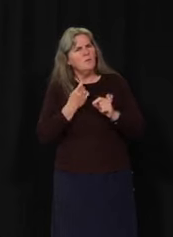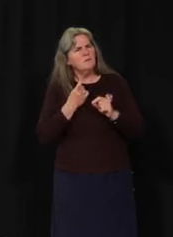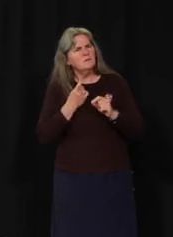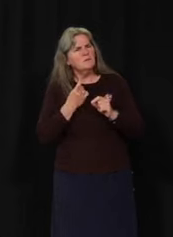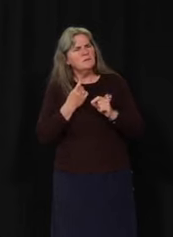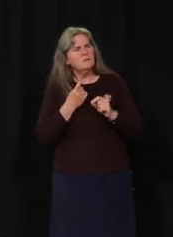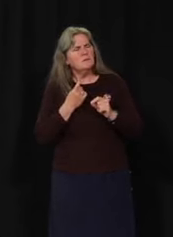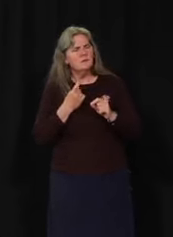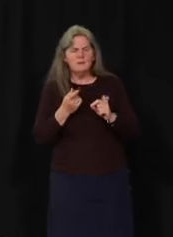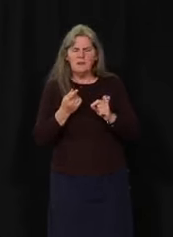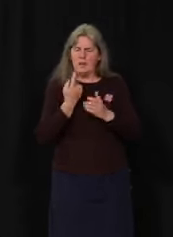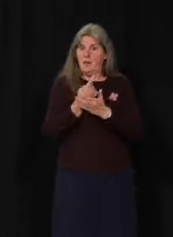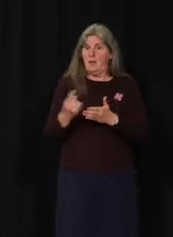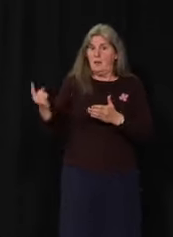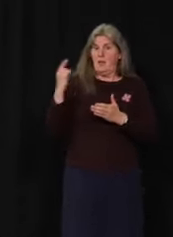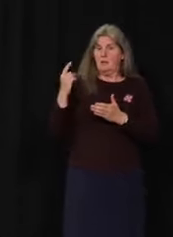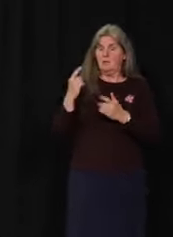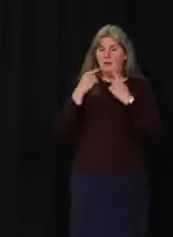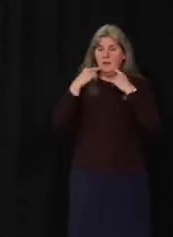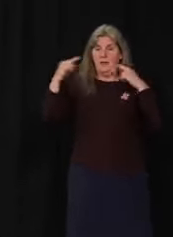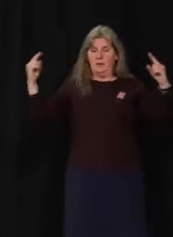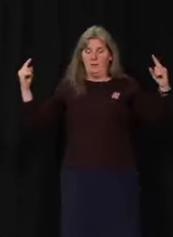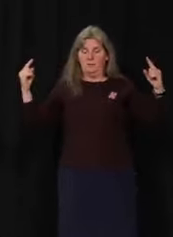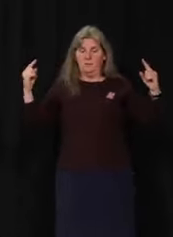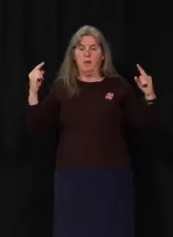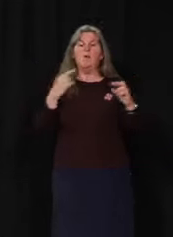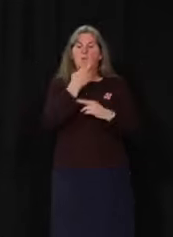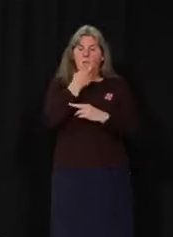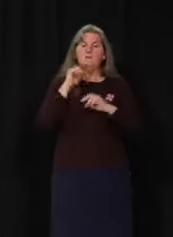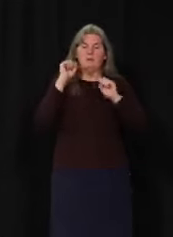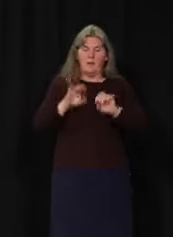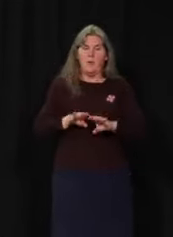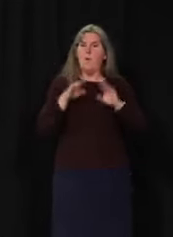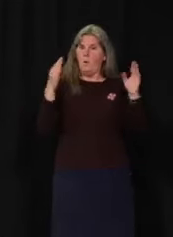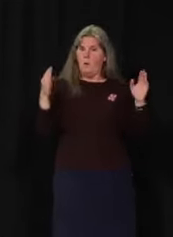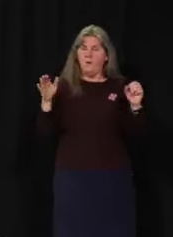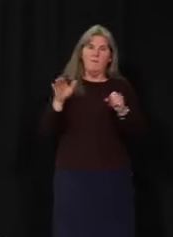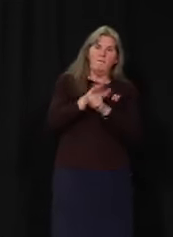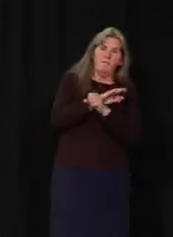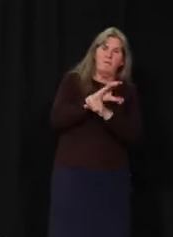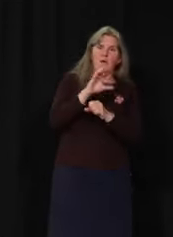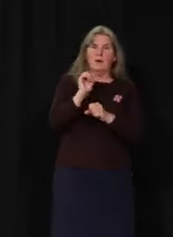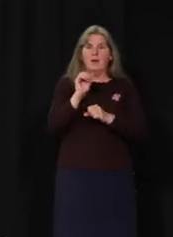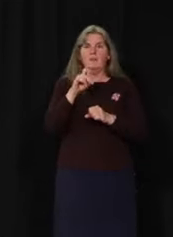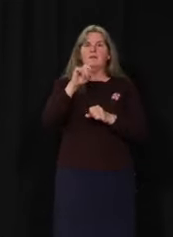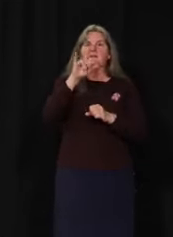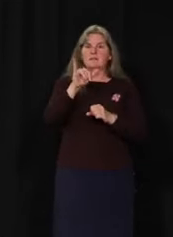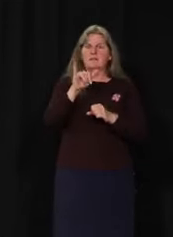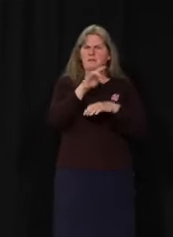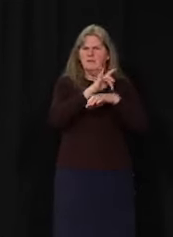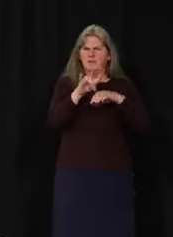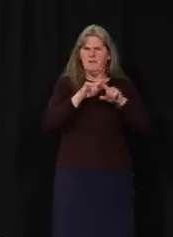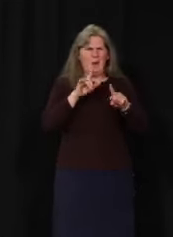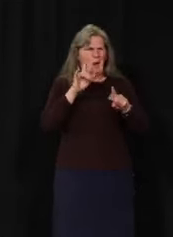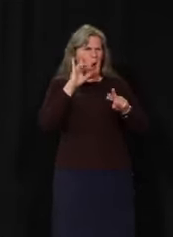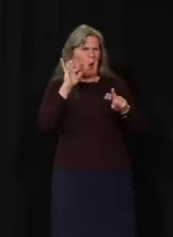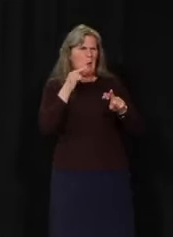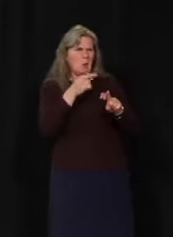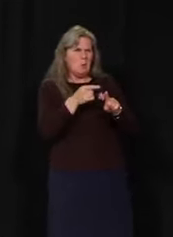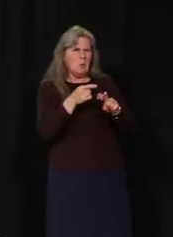Well, last week during the announcement, it was said restaurants could open to full capacity during phase 2, and now it's sounding like that's